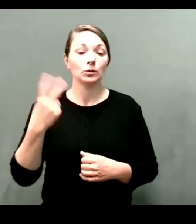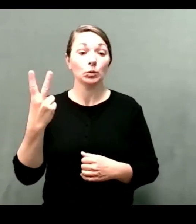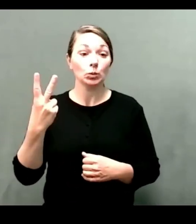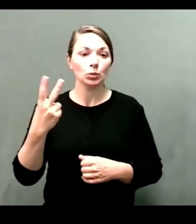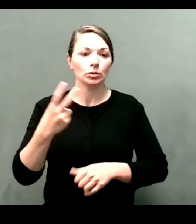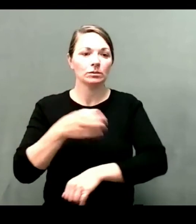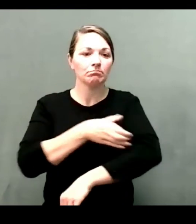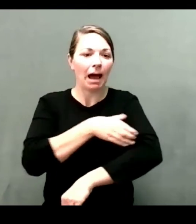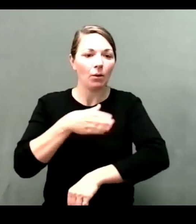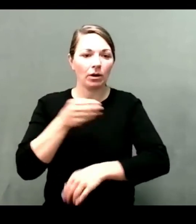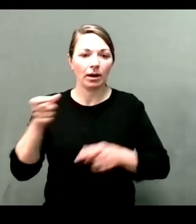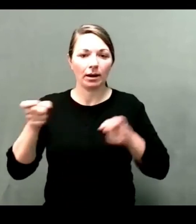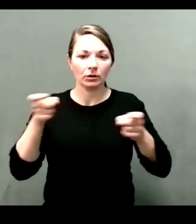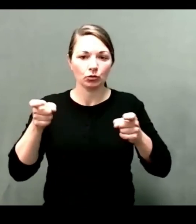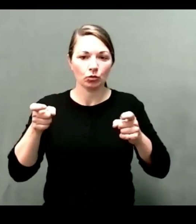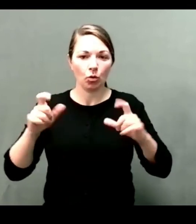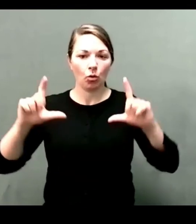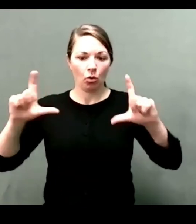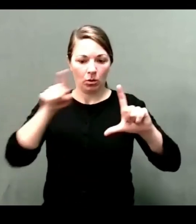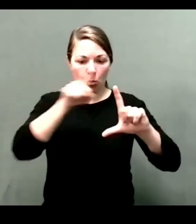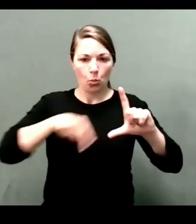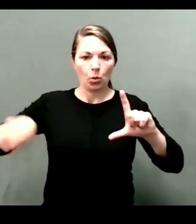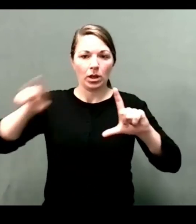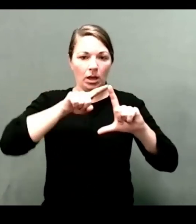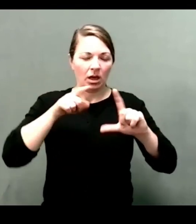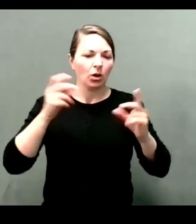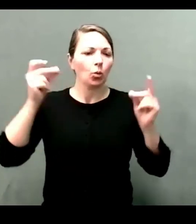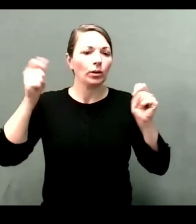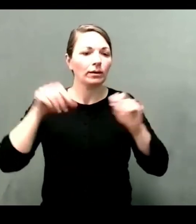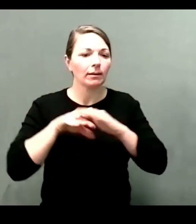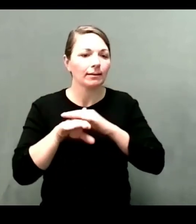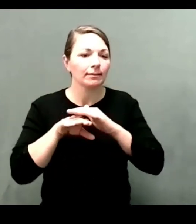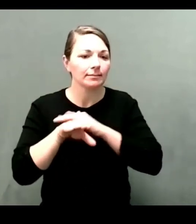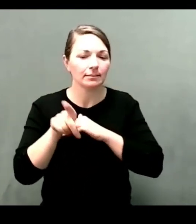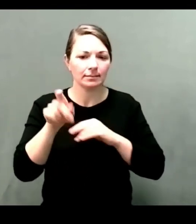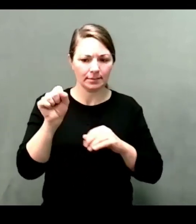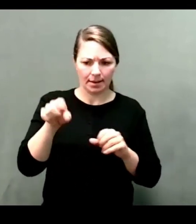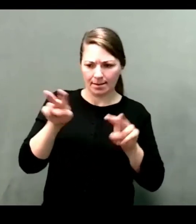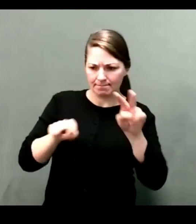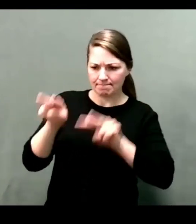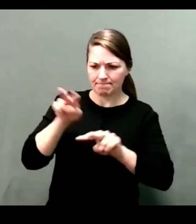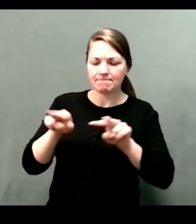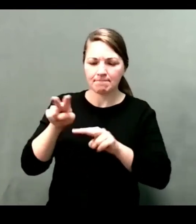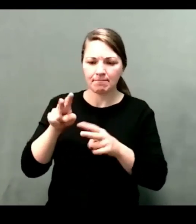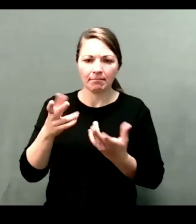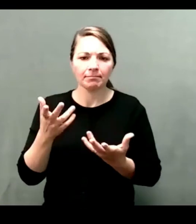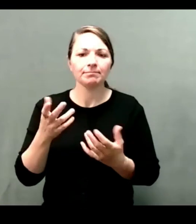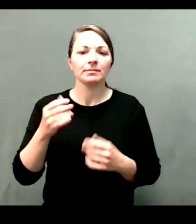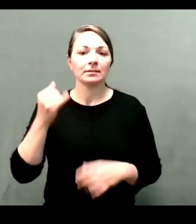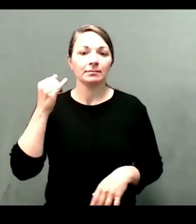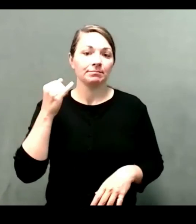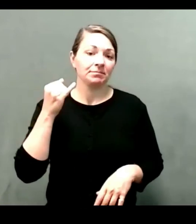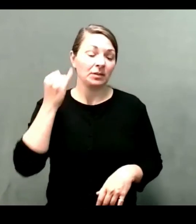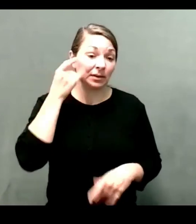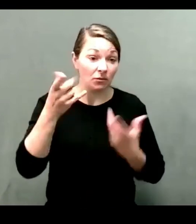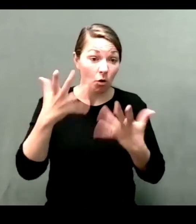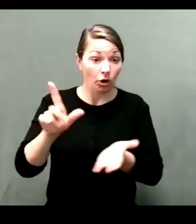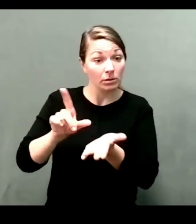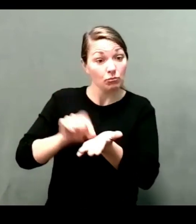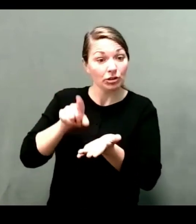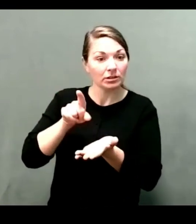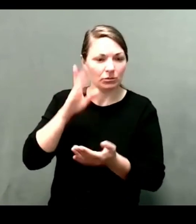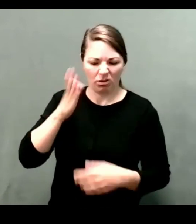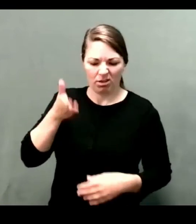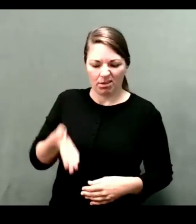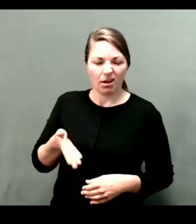control wheels here for quick access. That way you don't have to go hunting them down if you're, pressed for time, or if you've already printed this resource and have it there in